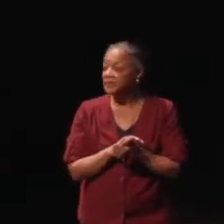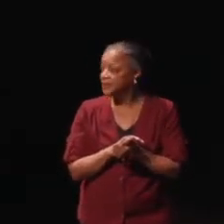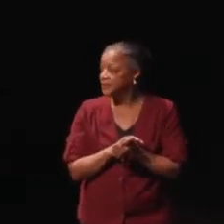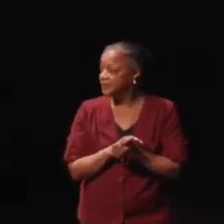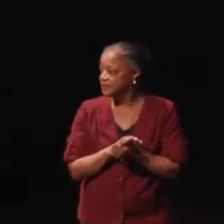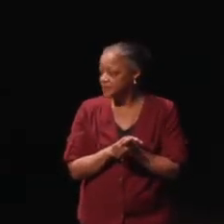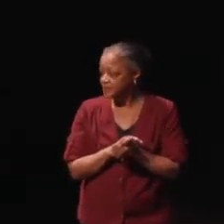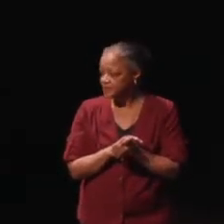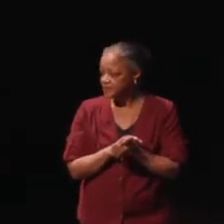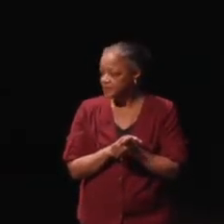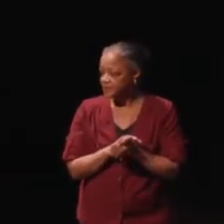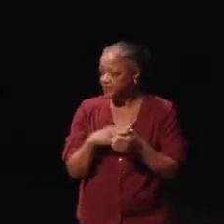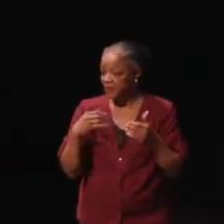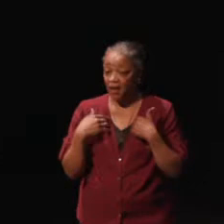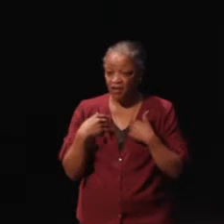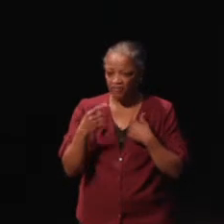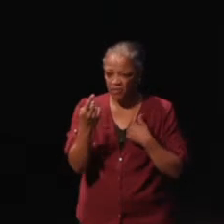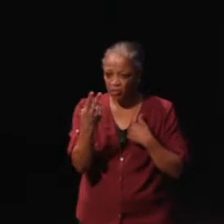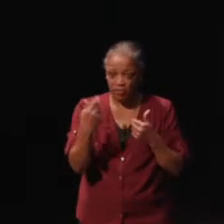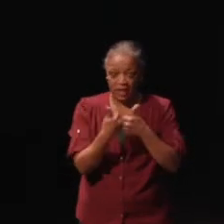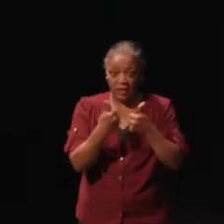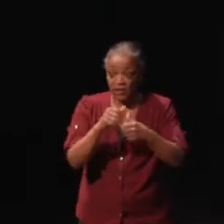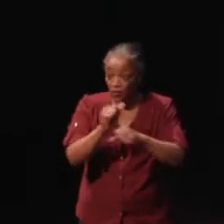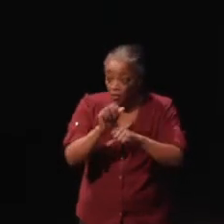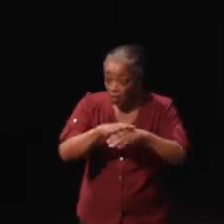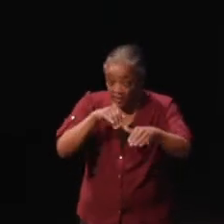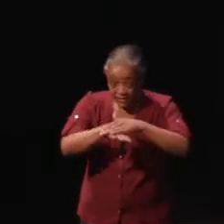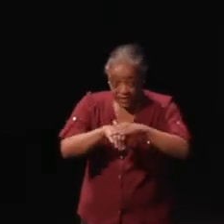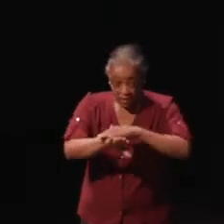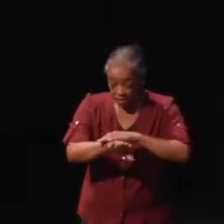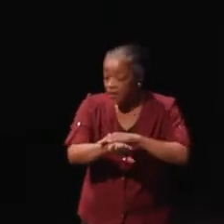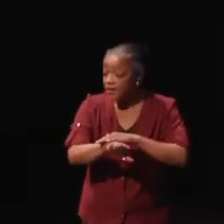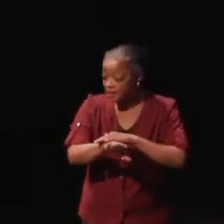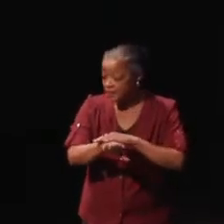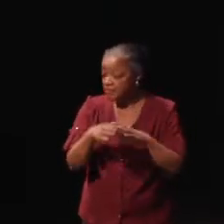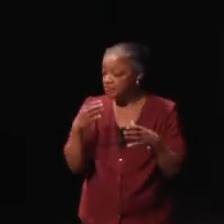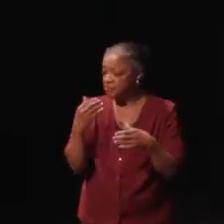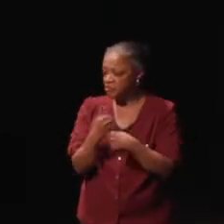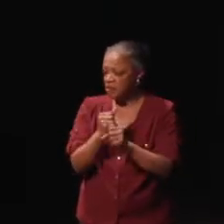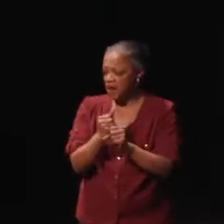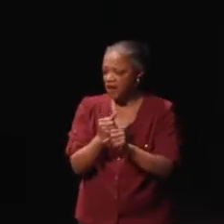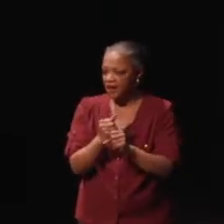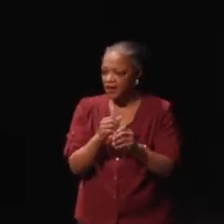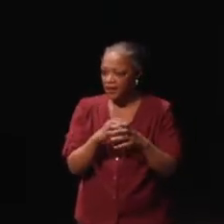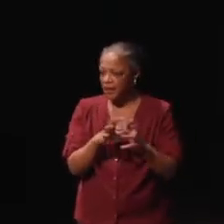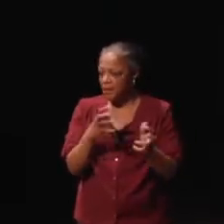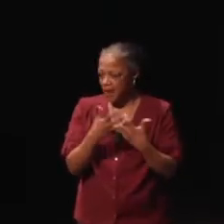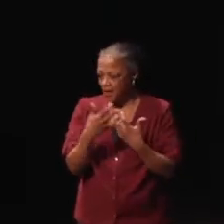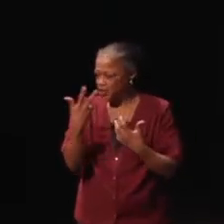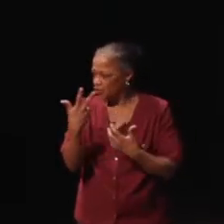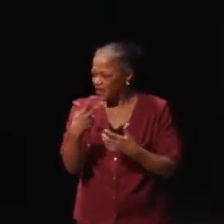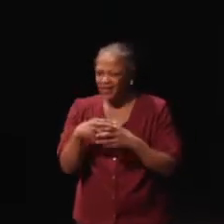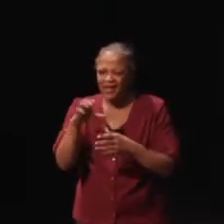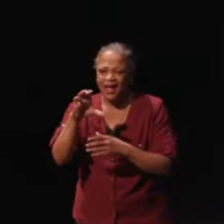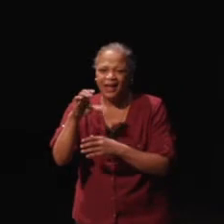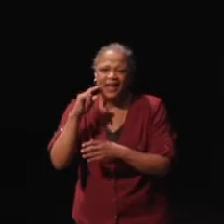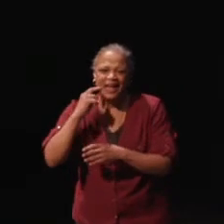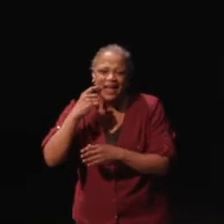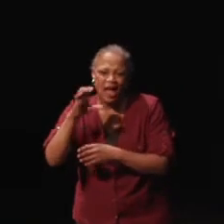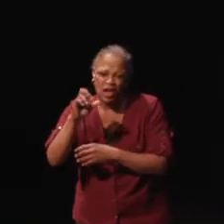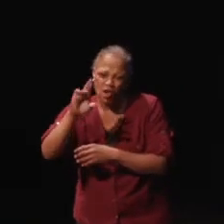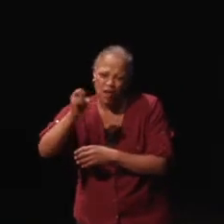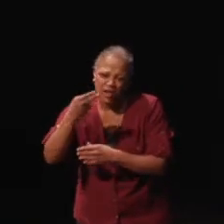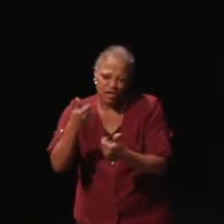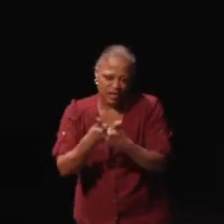So yeah, I've had a couple of games that I worked on that are accessible. I created this Match 3 sort of Candy Crush game as my